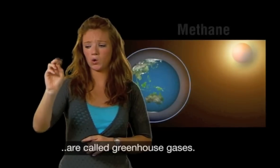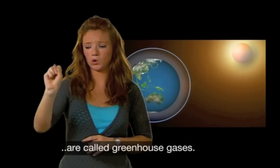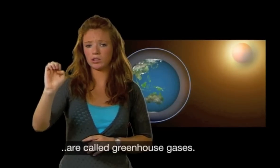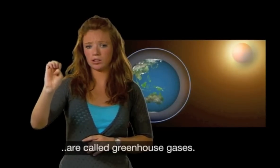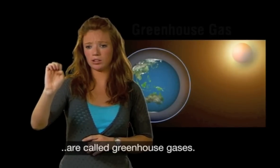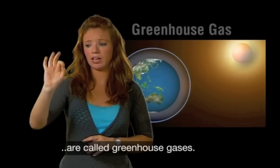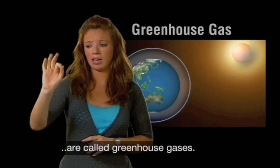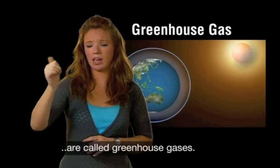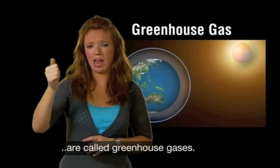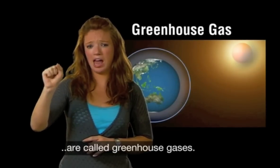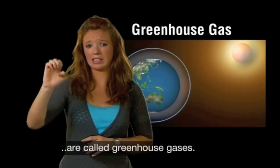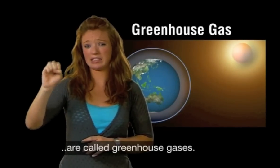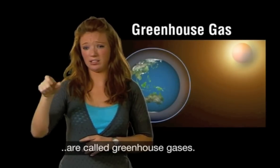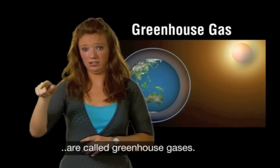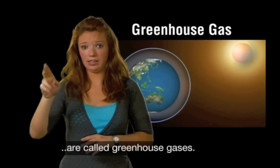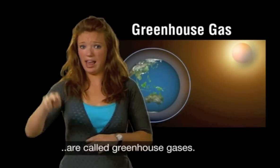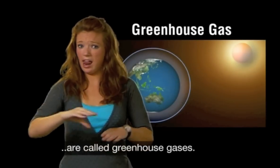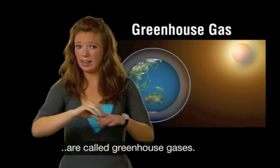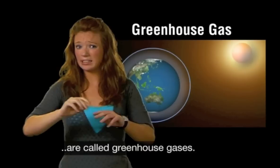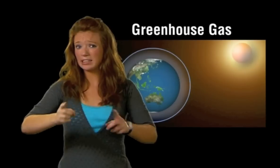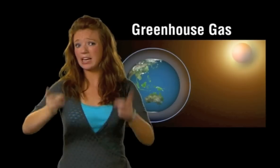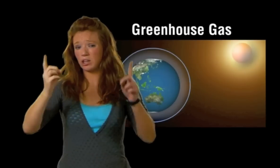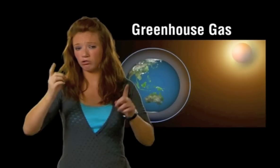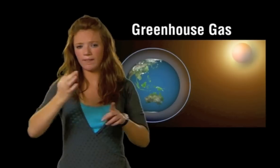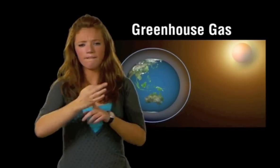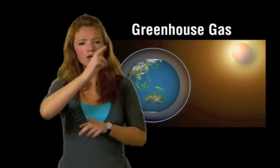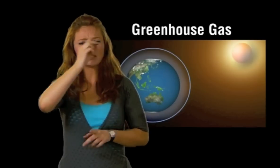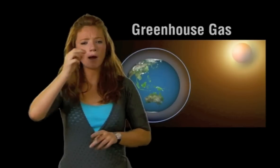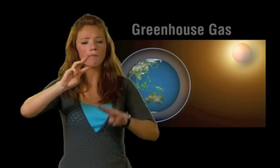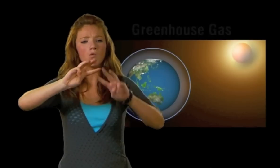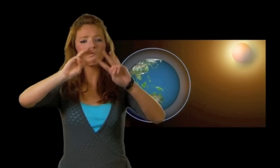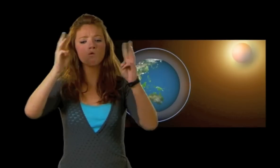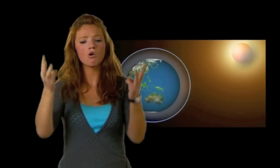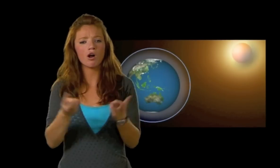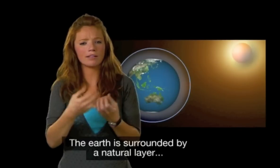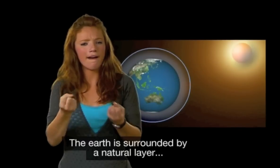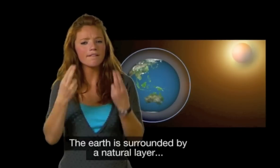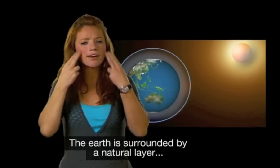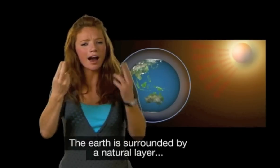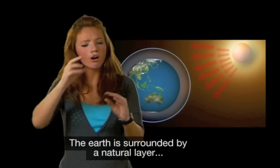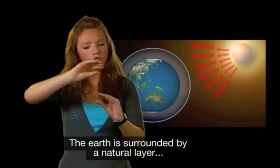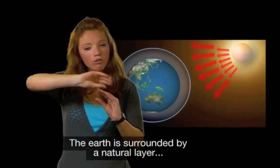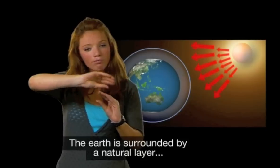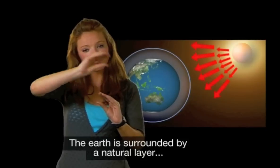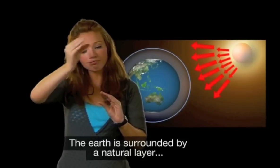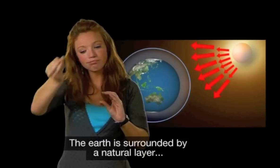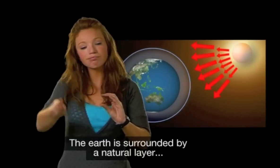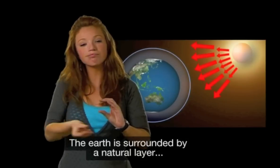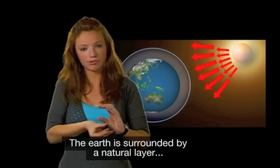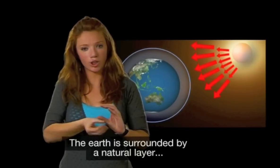greenhouse gases. The Earth is surrounded by a natural layer which allows